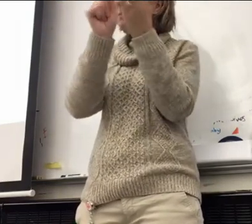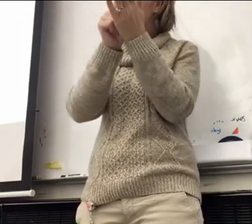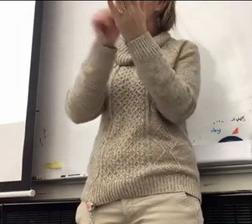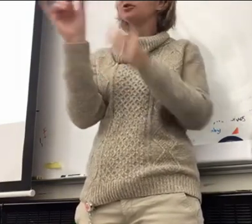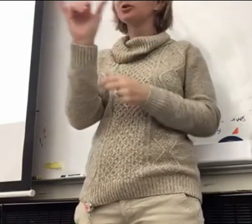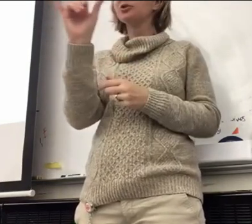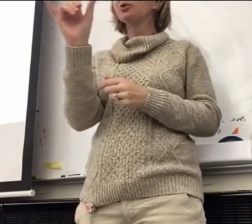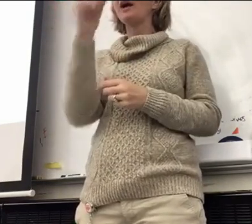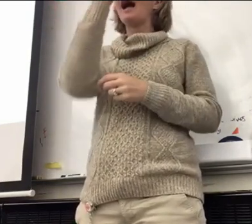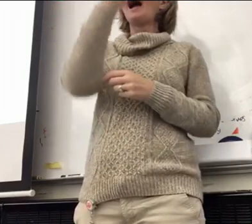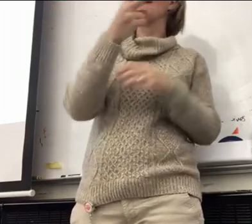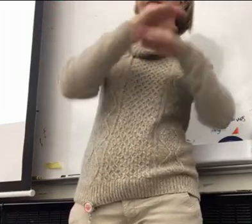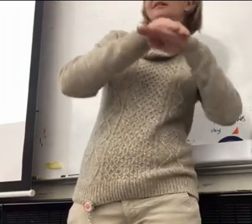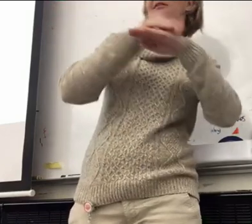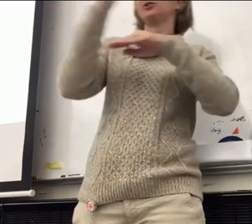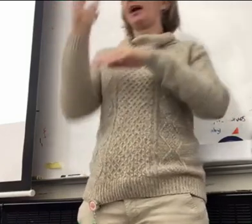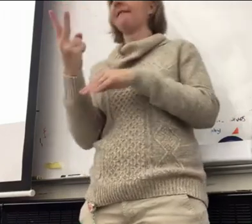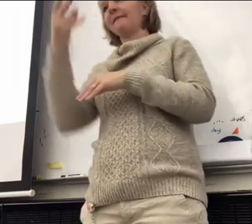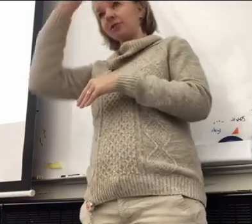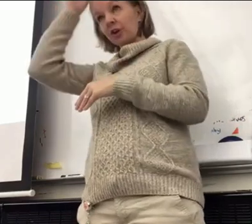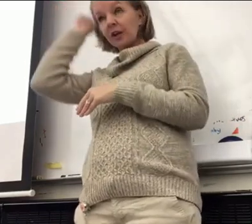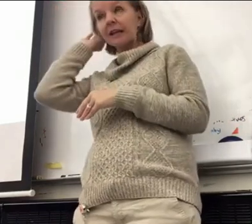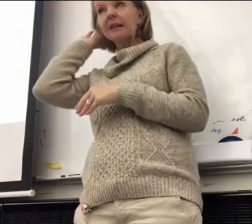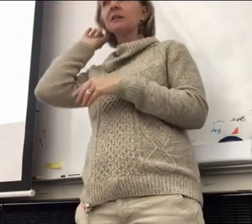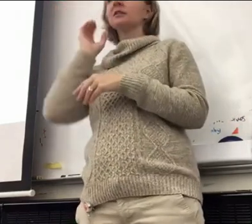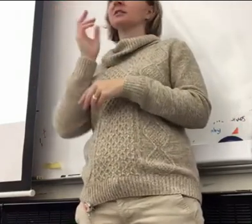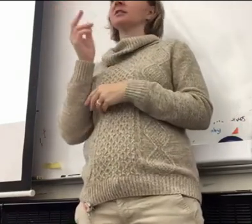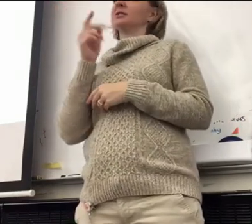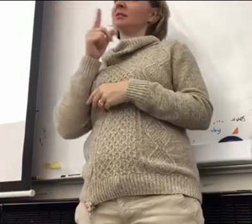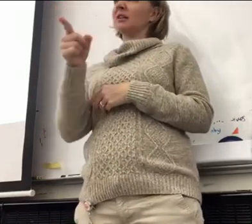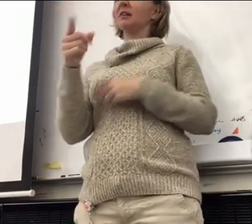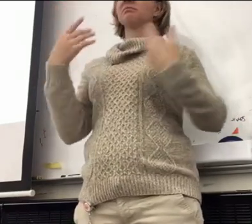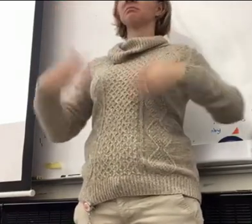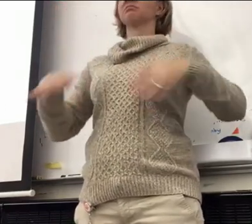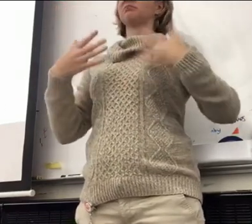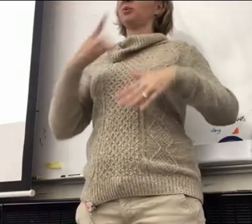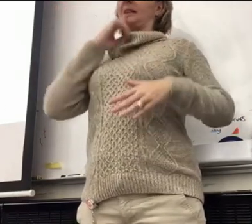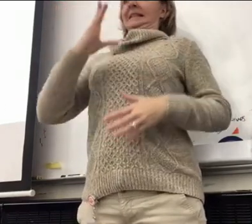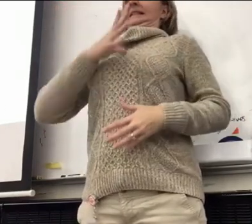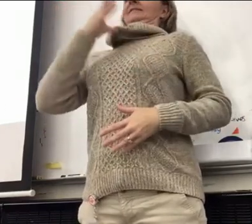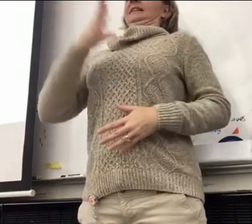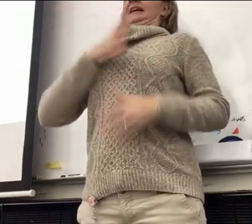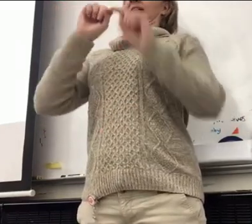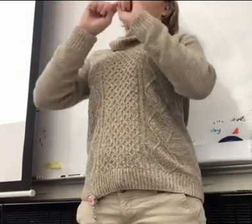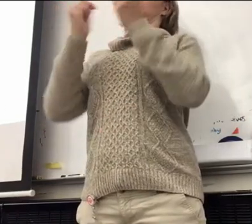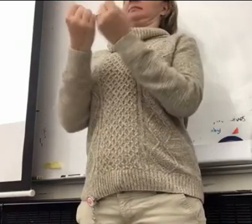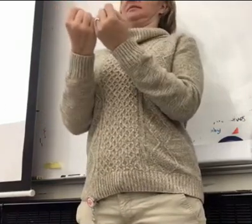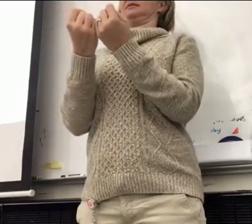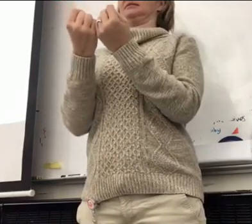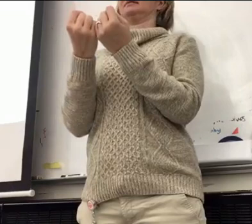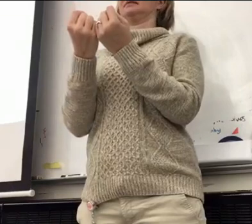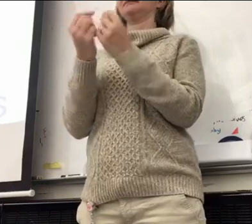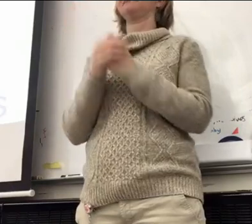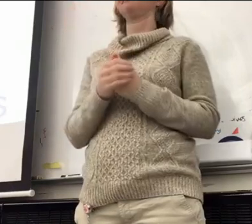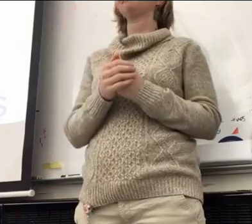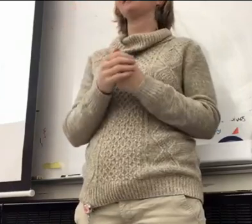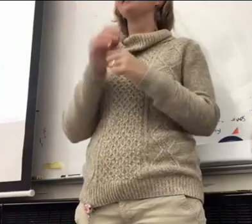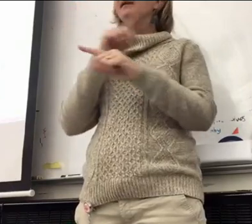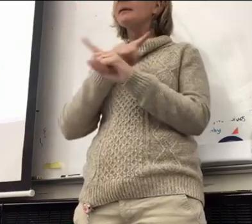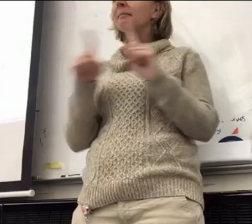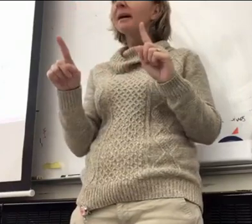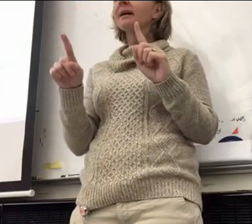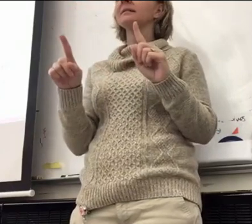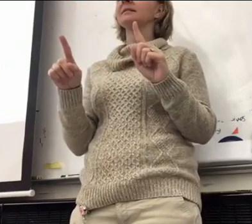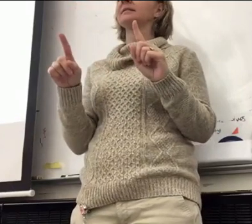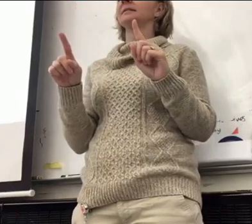that's going to be half in English, half in Cherokee. So they're considered one of the really civilized tribes during this time. Now, the thing is, though,